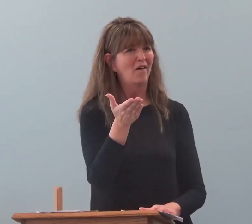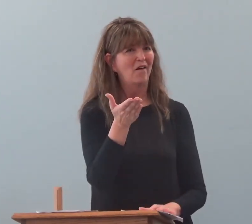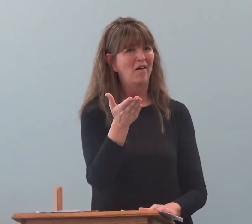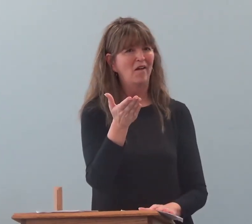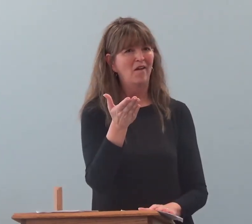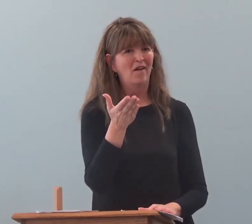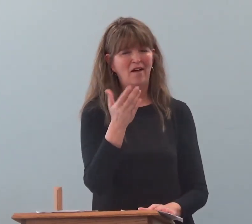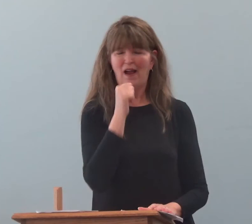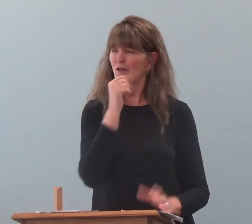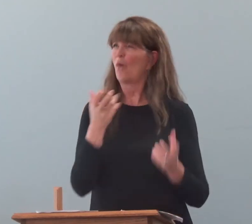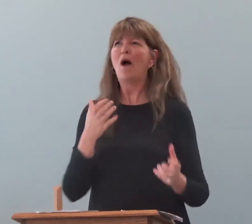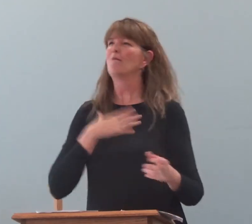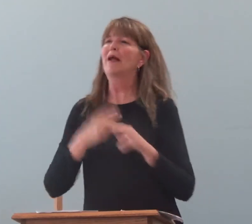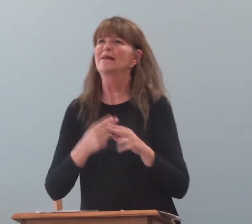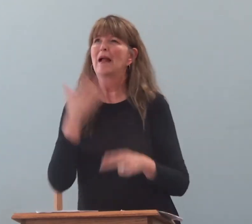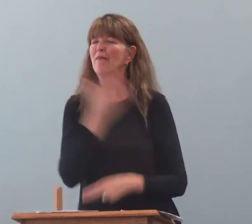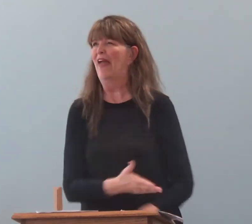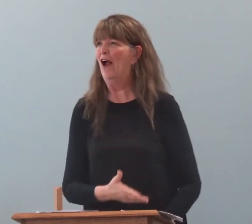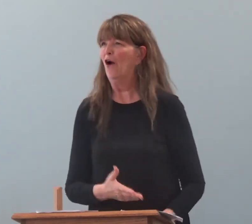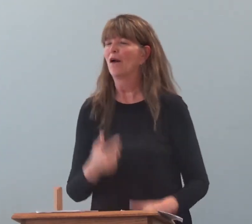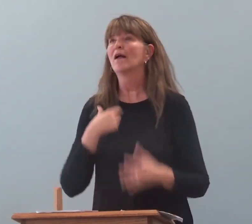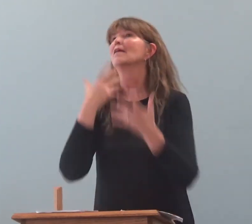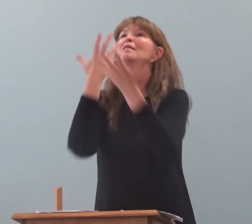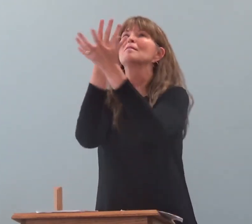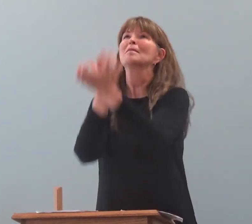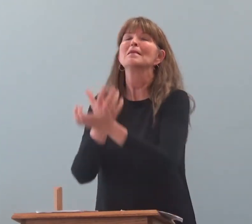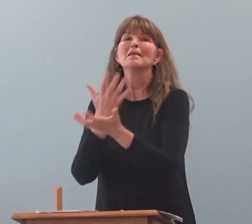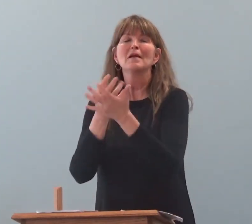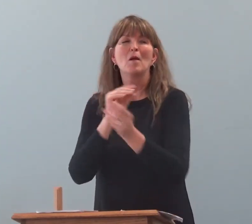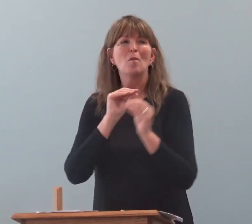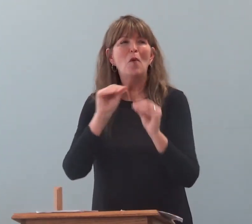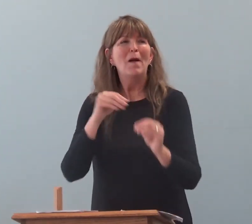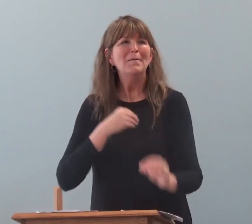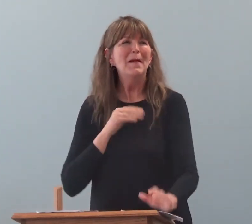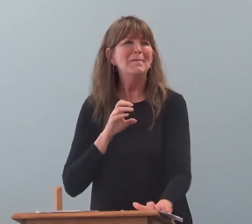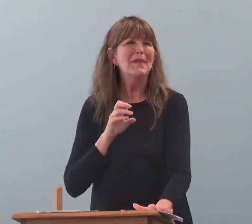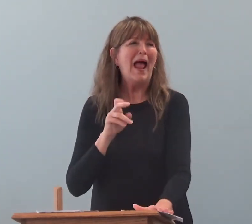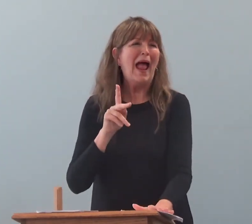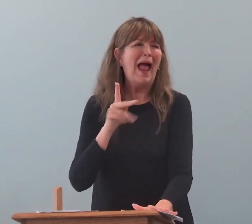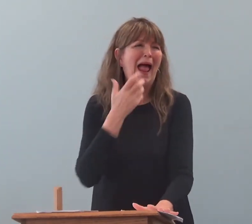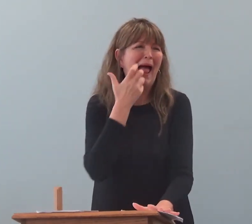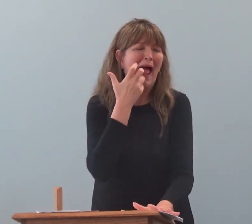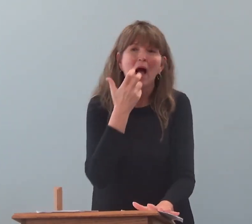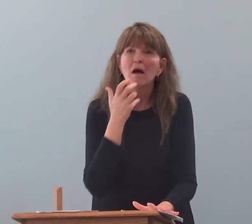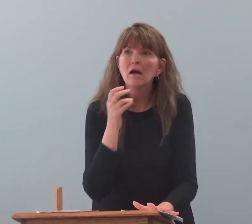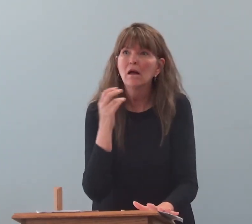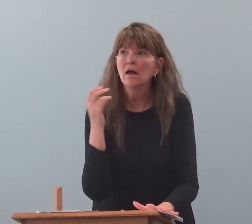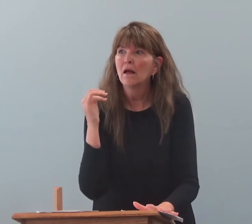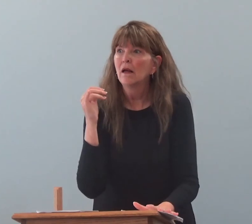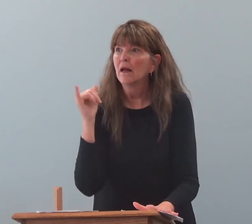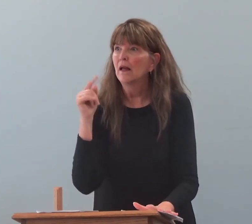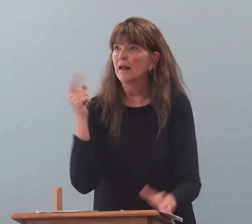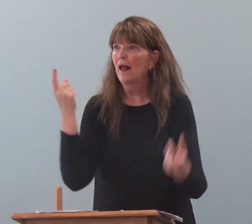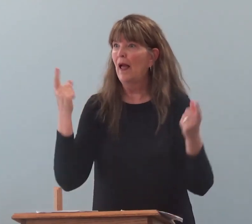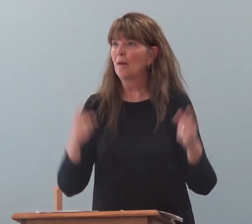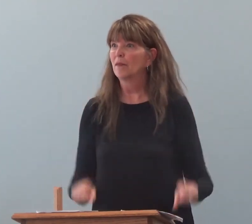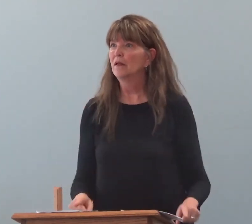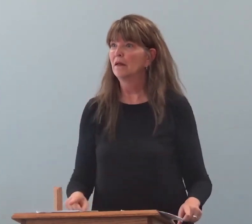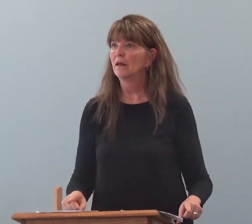really appreciate my name being there. I didn't even want my name there. So I begged God to put me back